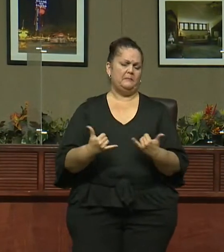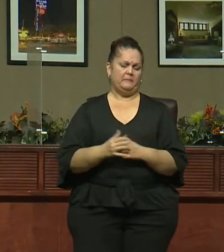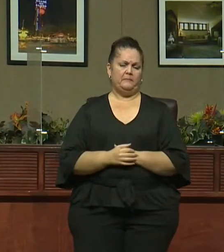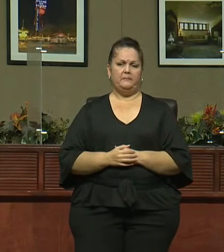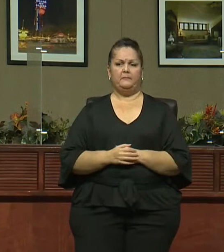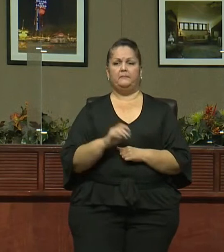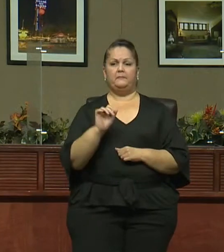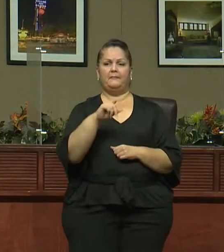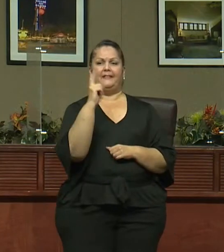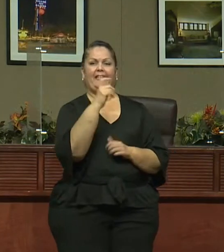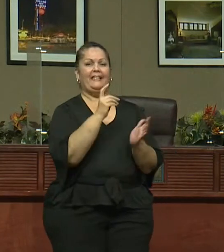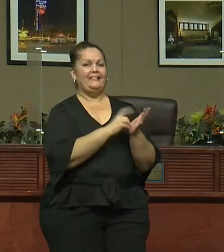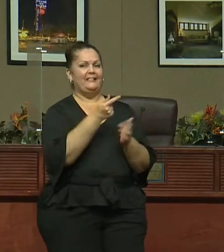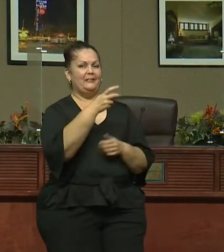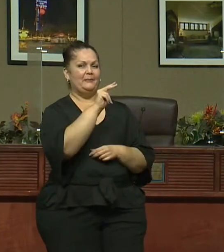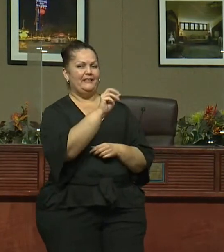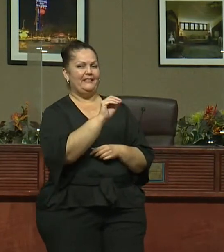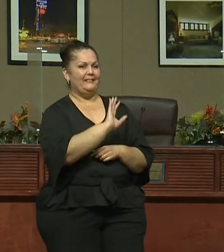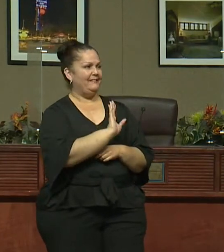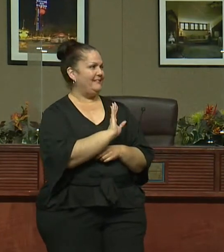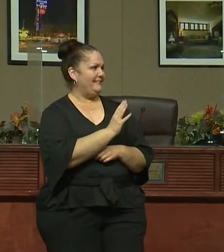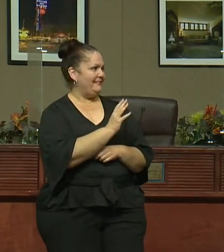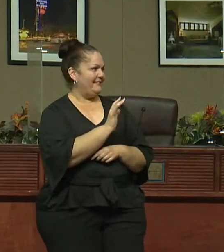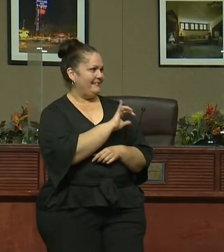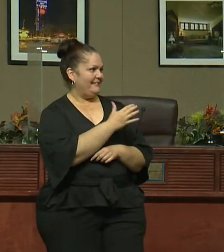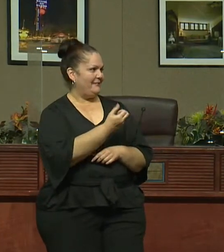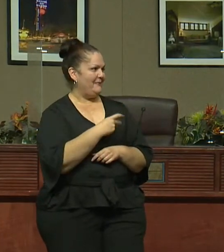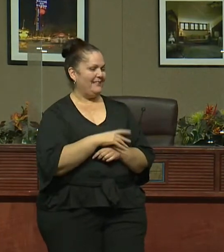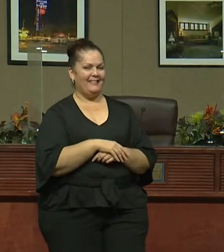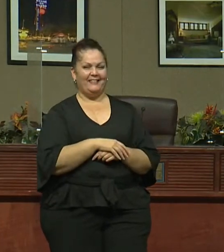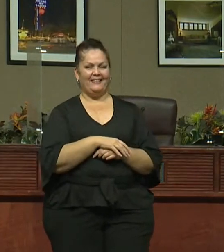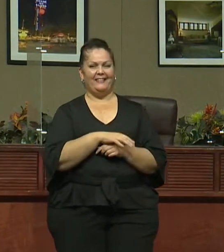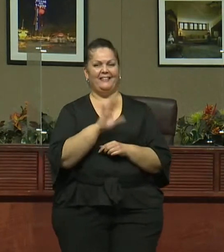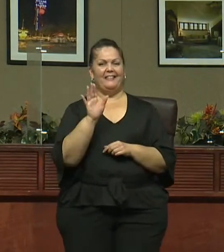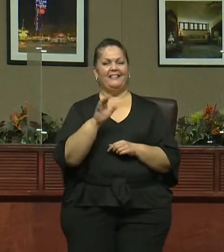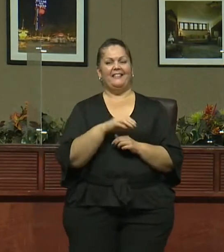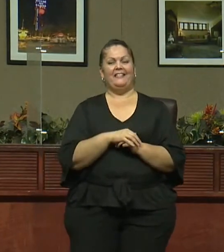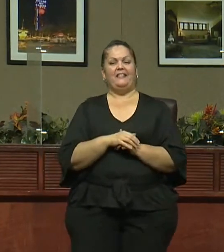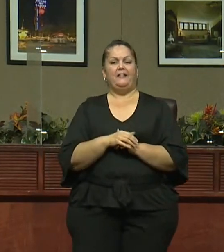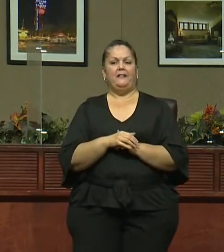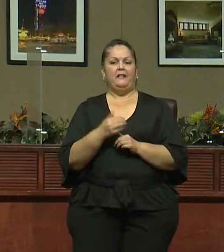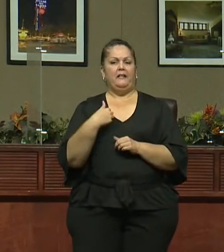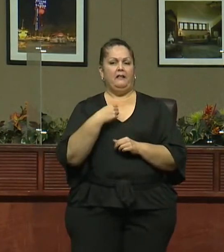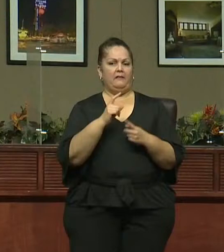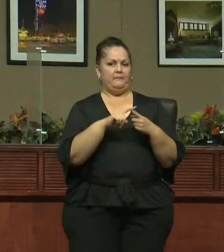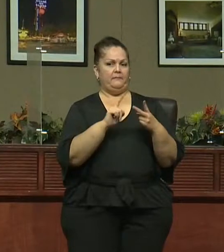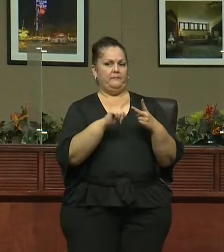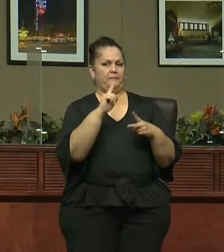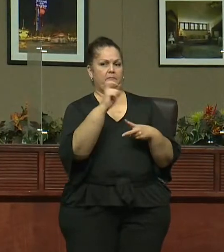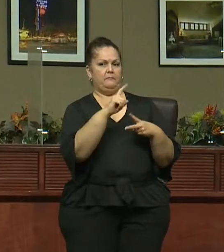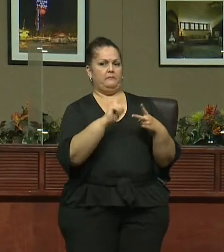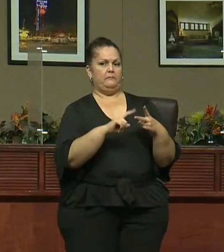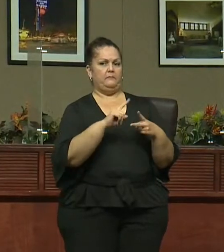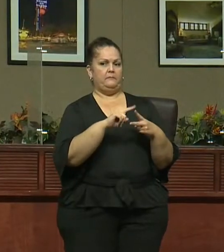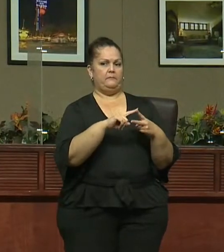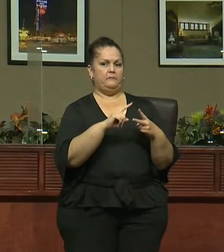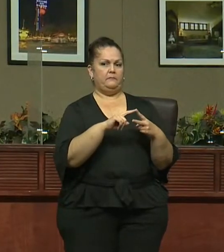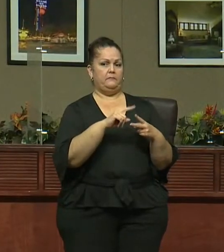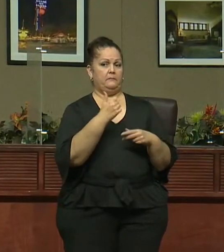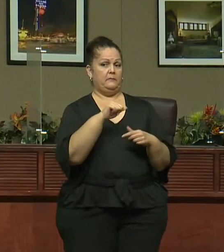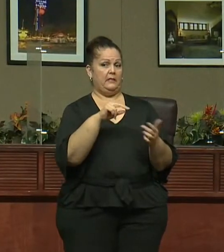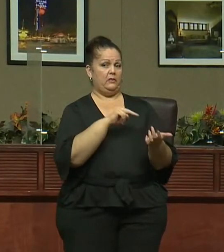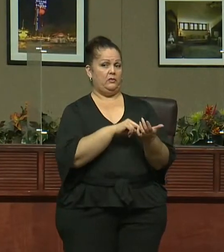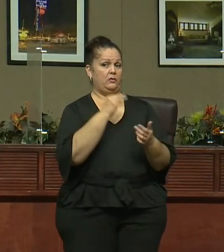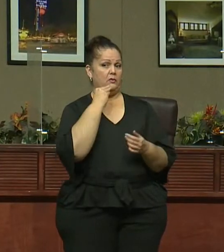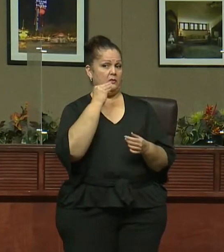Hi, Dr. Pino. Come on back. Thanks. Hi, I'm Valerie, Fox 35. I had 2 questions. Number 1, are there any nursing